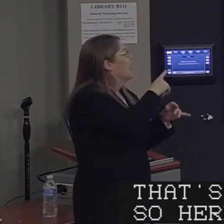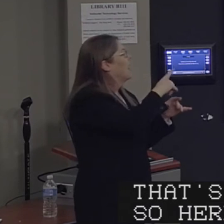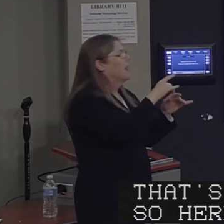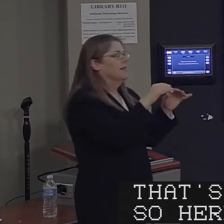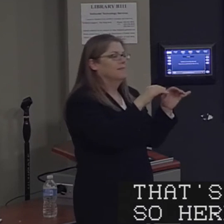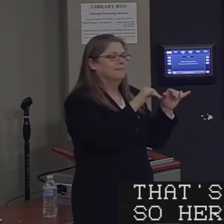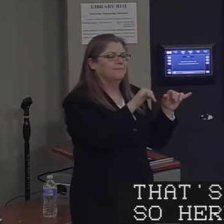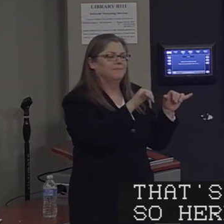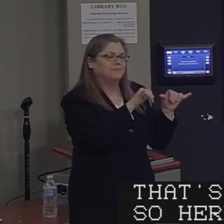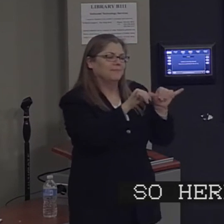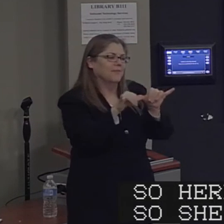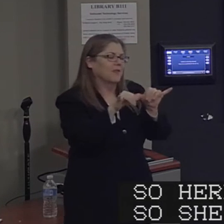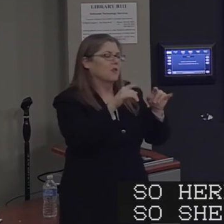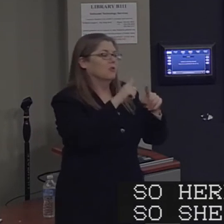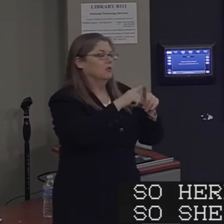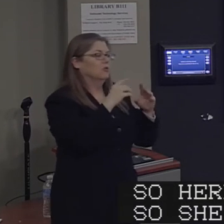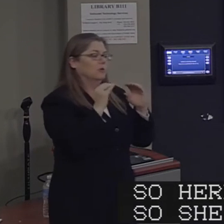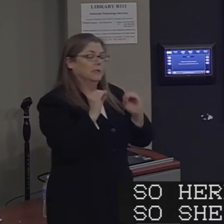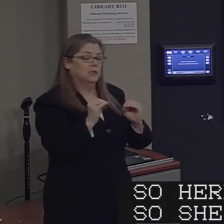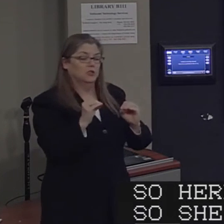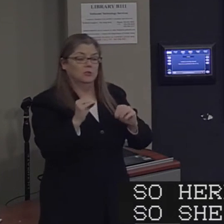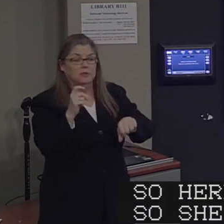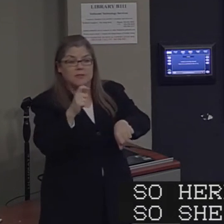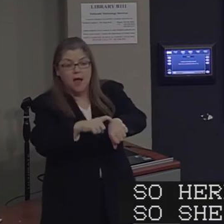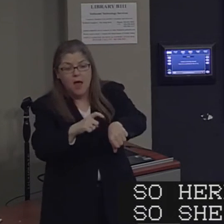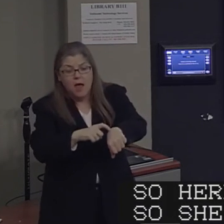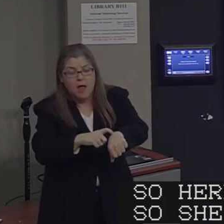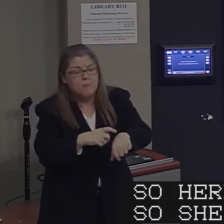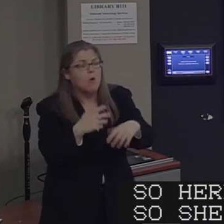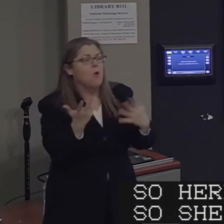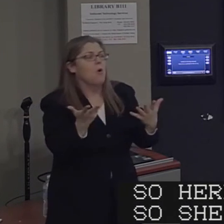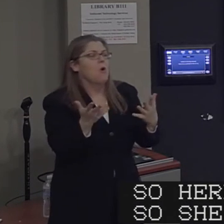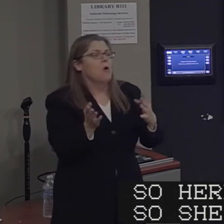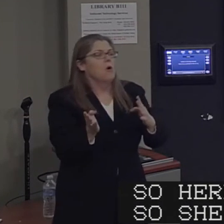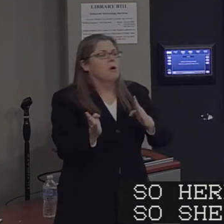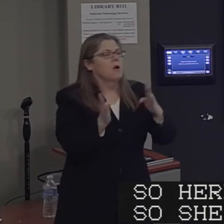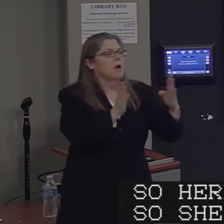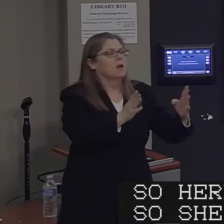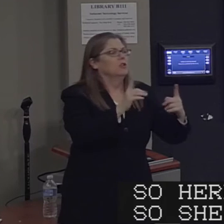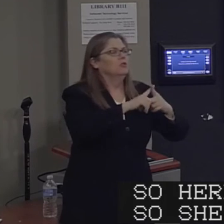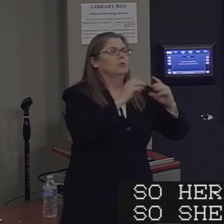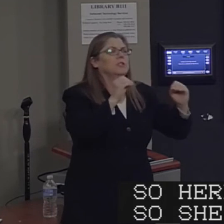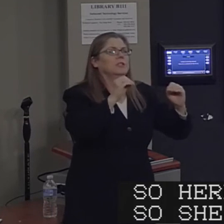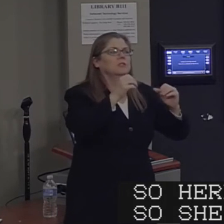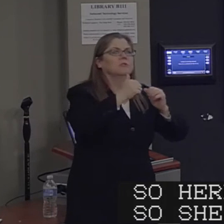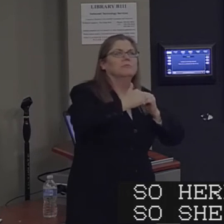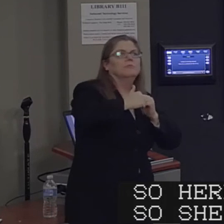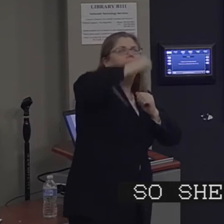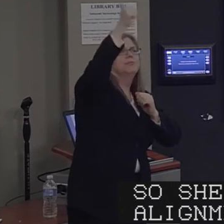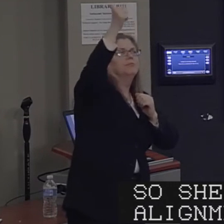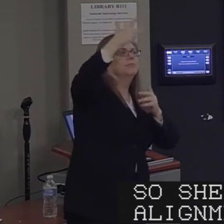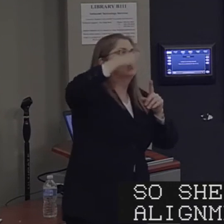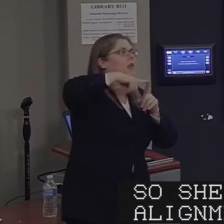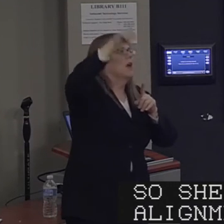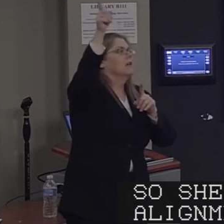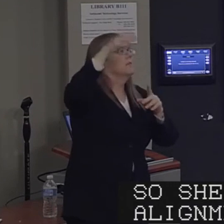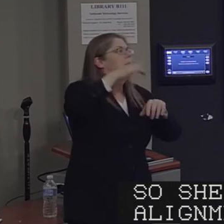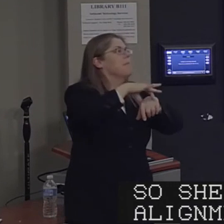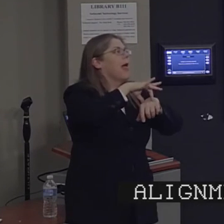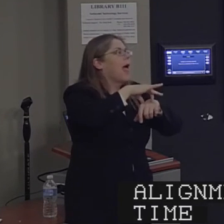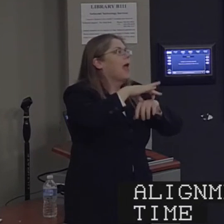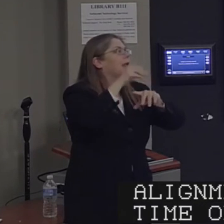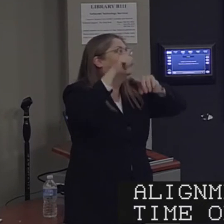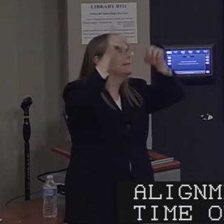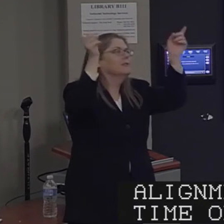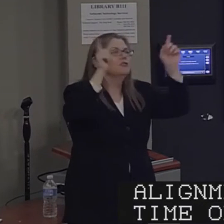to teach either time or also to teach astronomical distance, which is much longer than you can imagine.